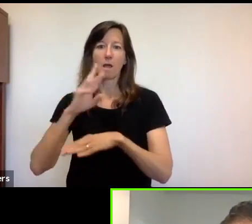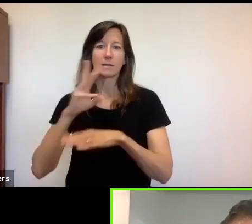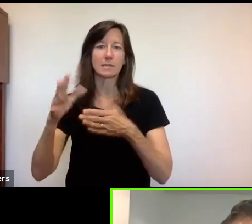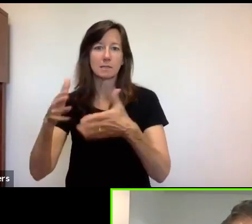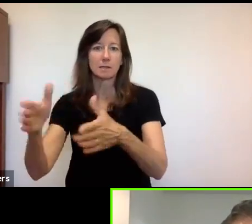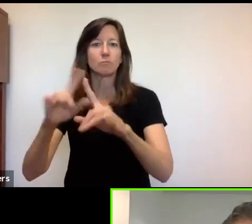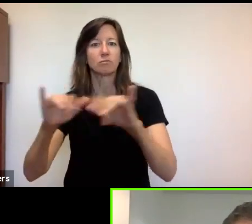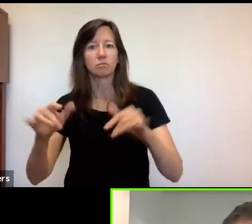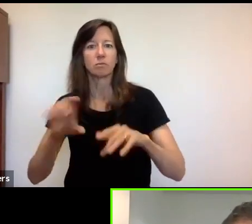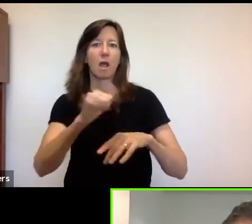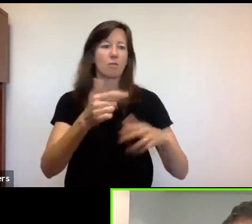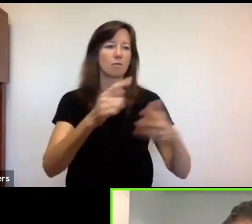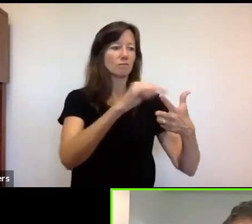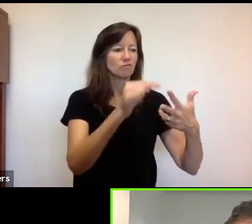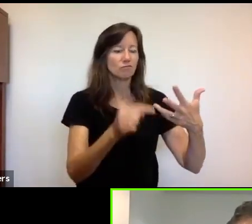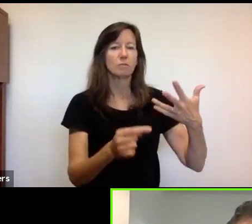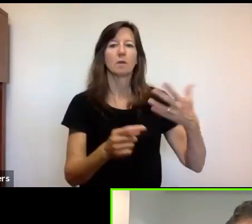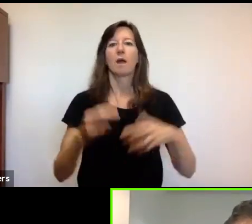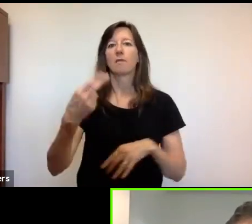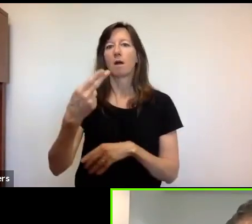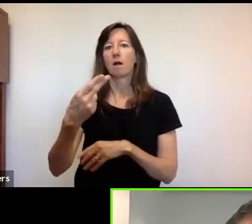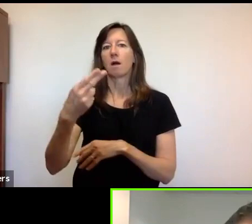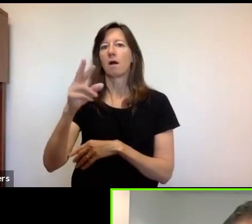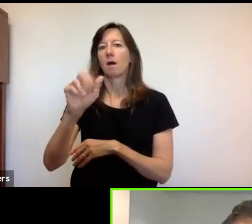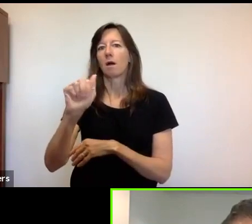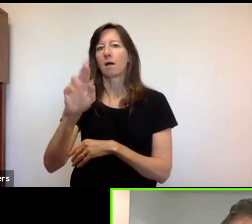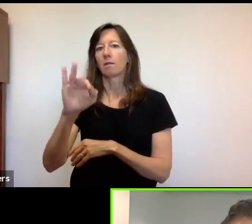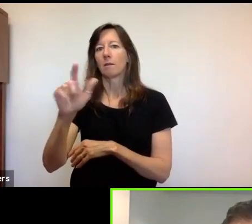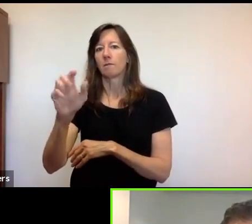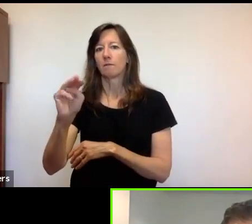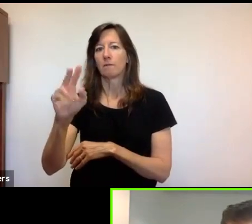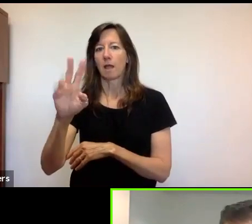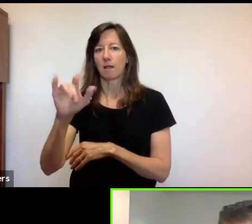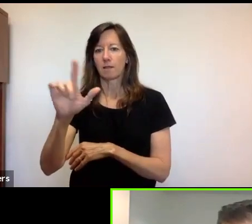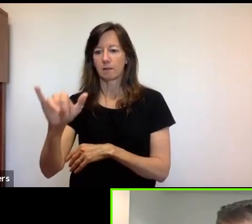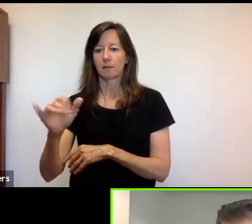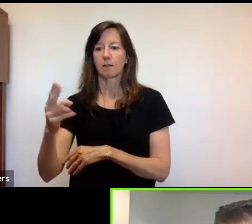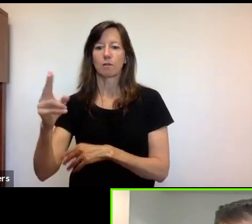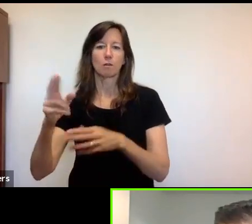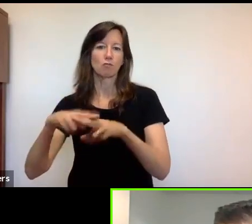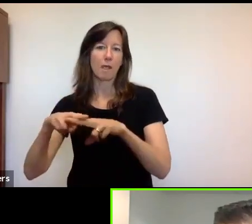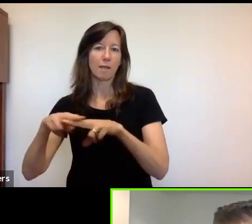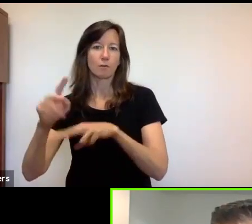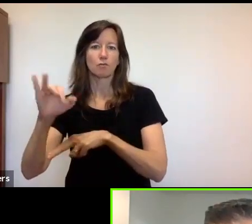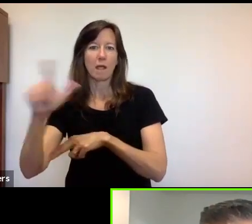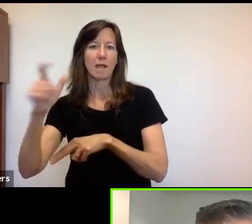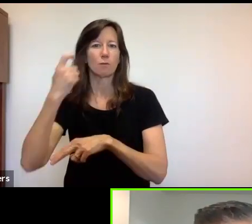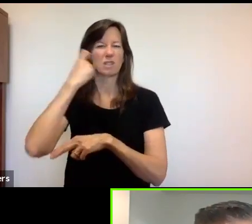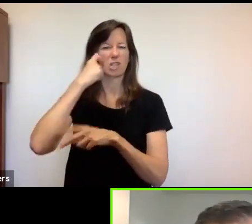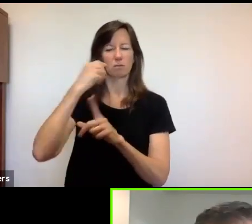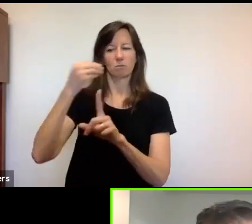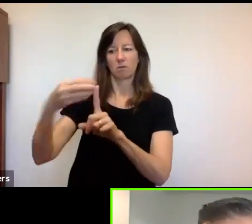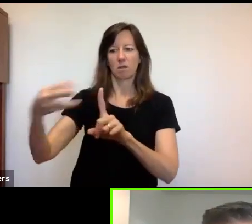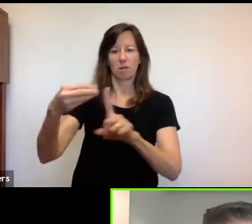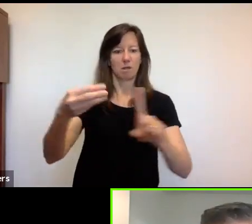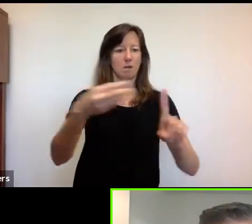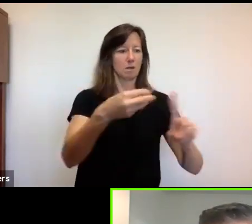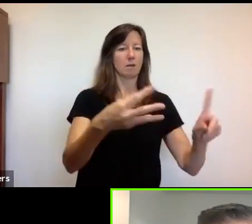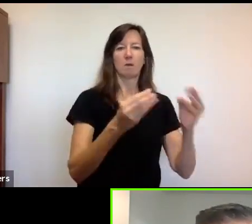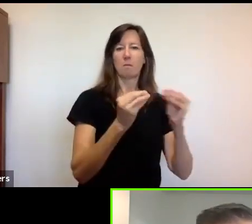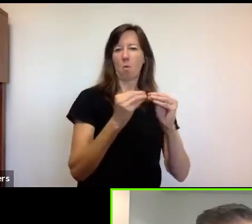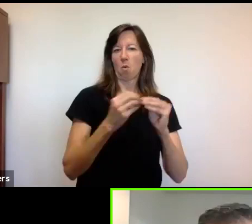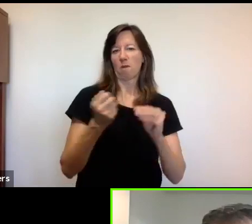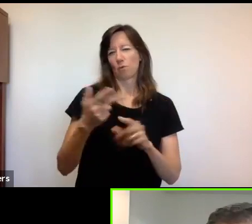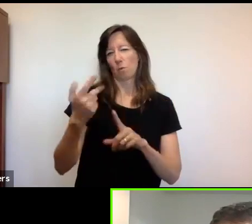trails, the Harlem Valley Rail Trail, and the expansion we just opened only months ago. This urban trail is a transformative